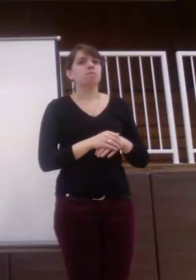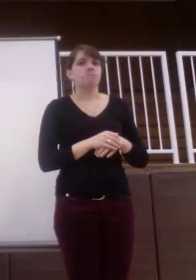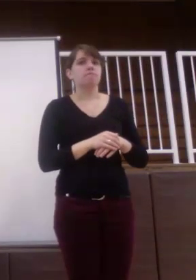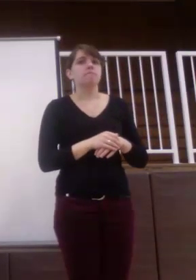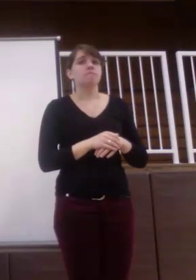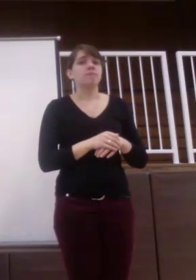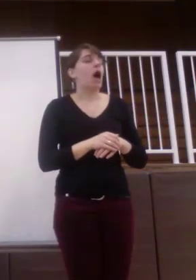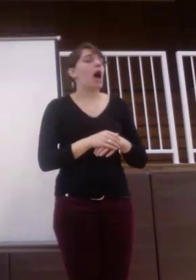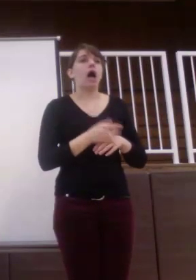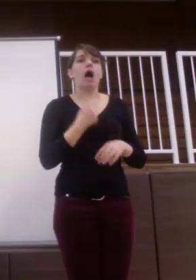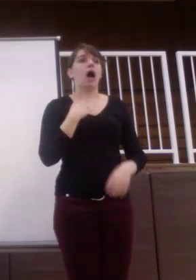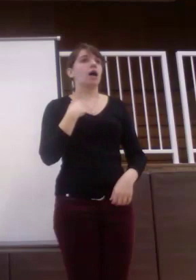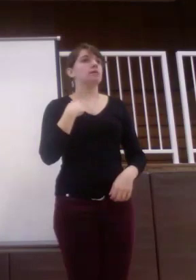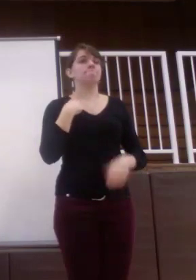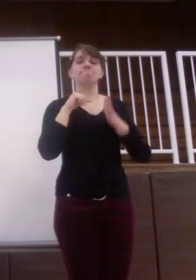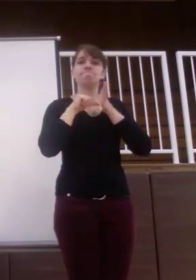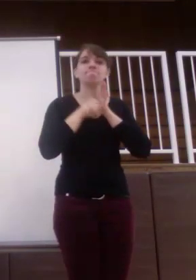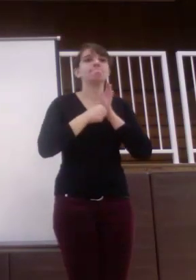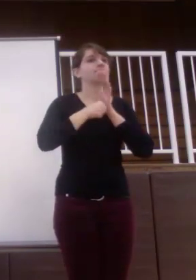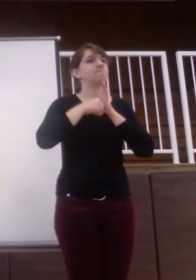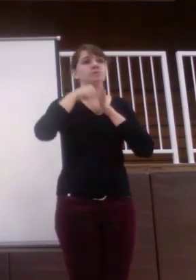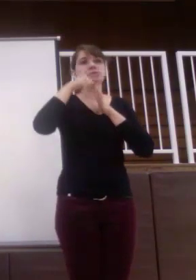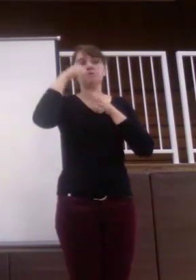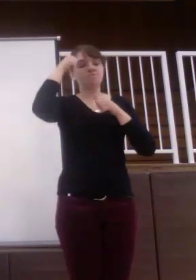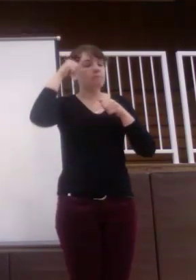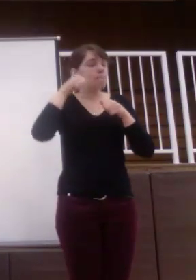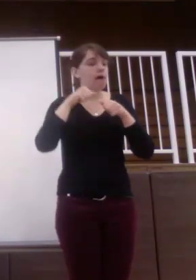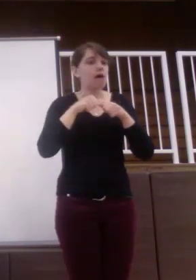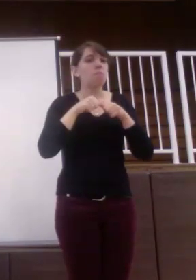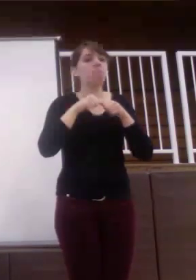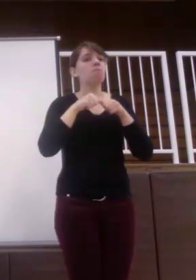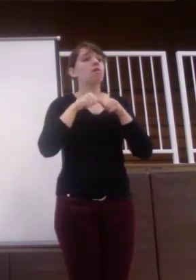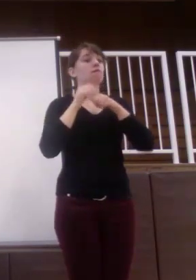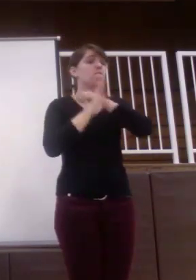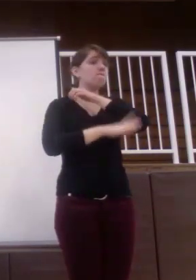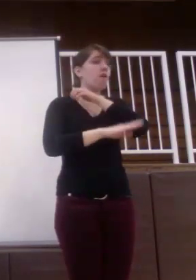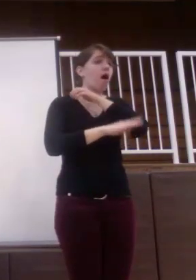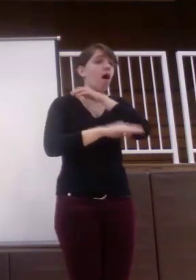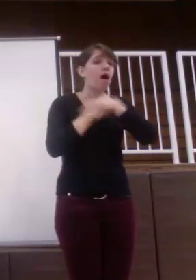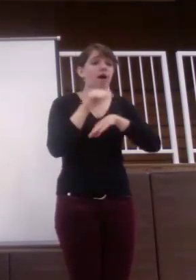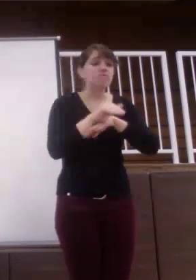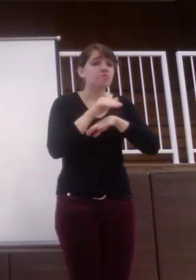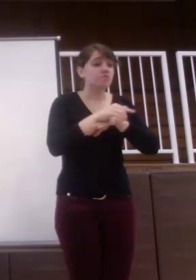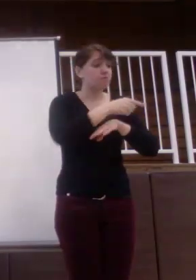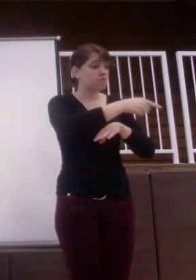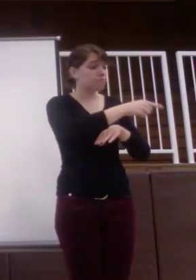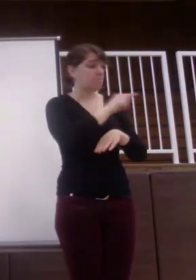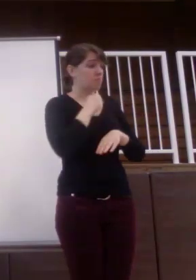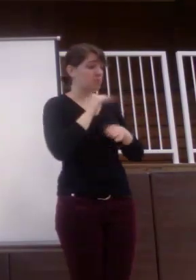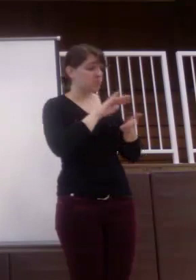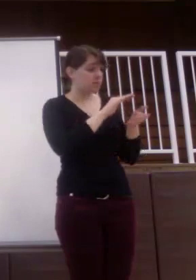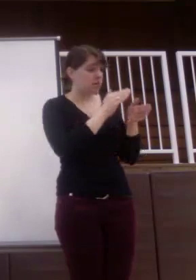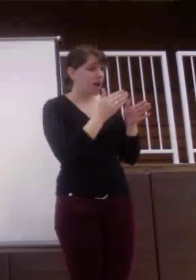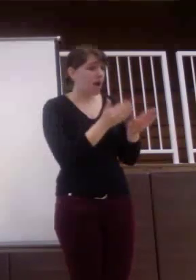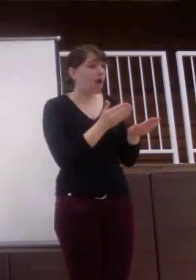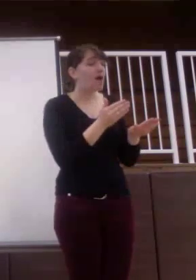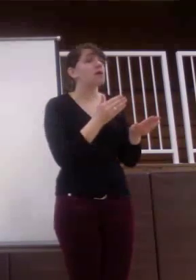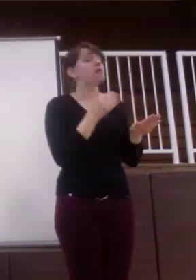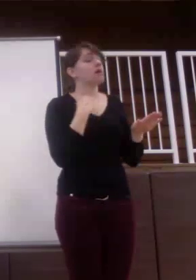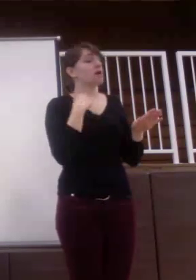And I still remember the autumn evening that he died, the room, and I